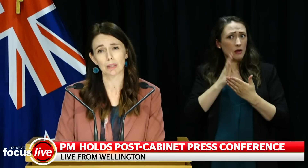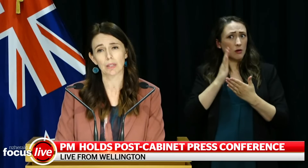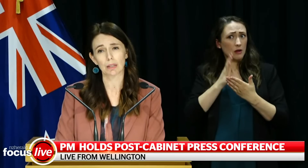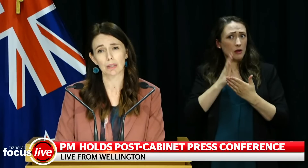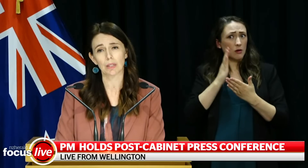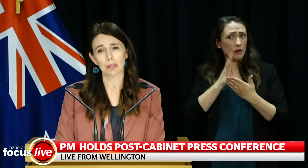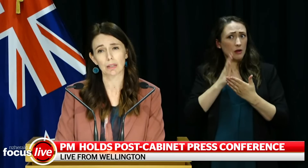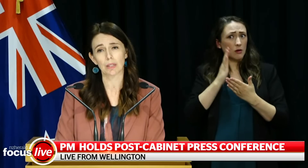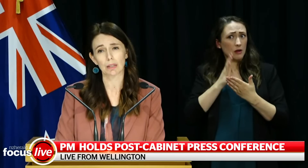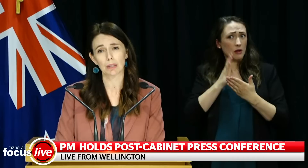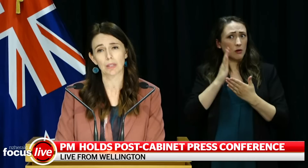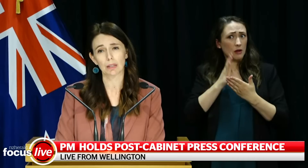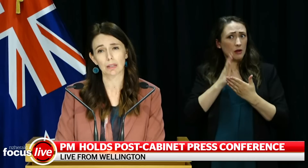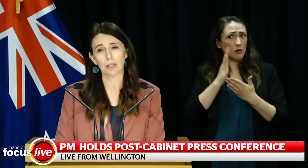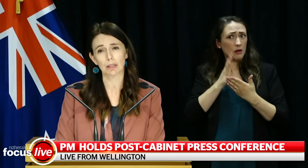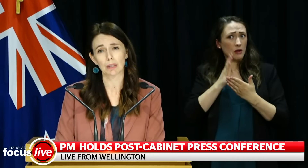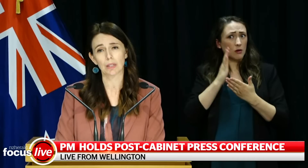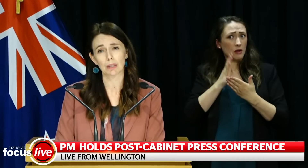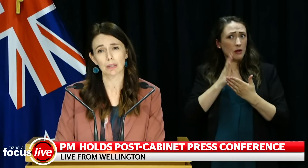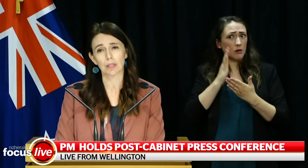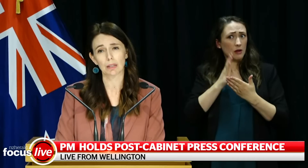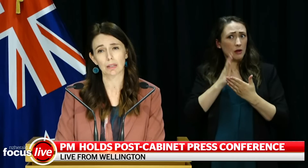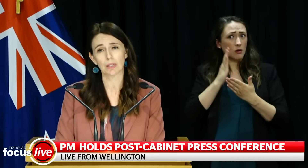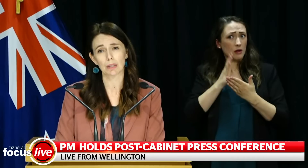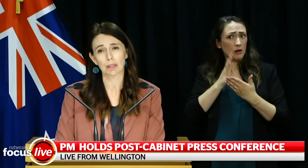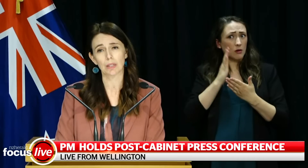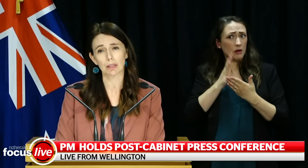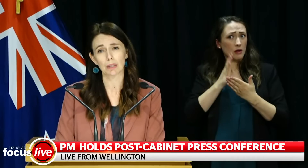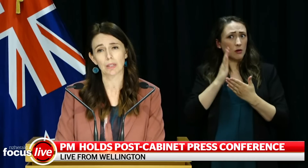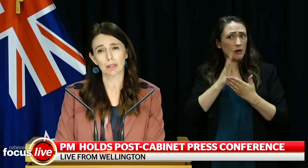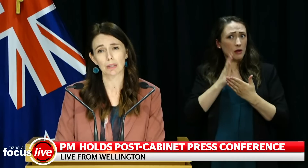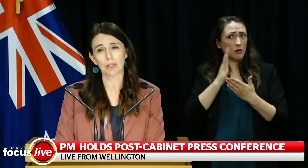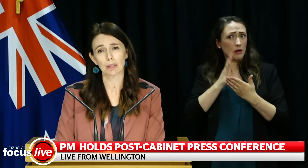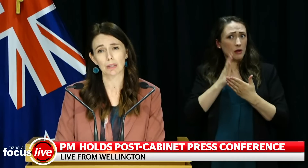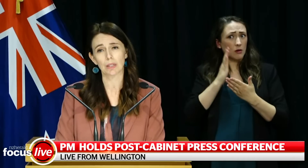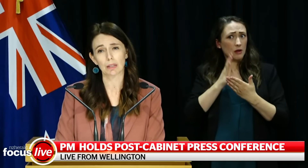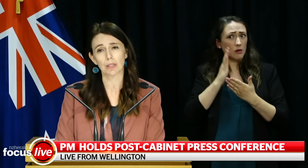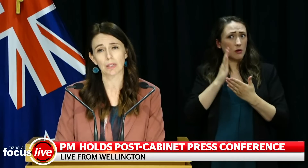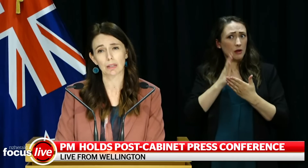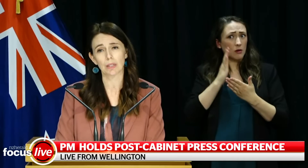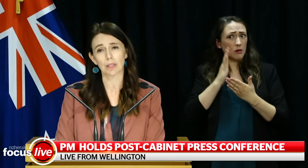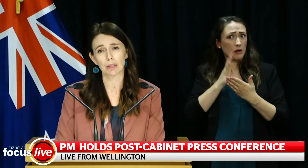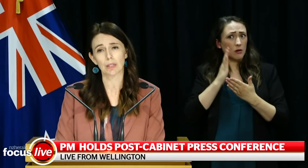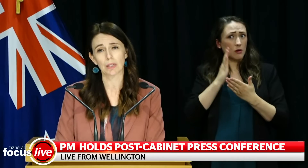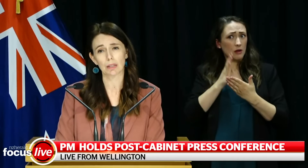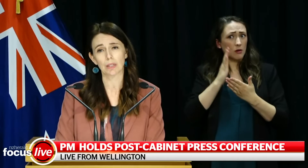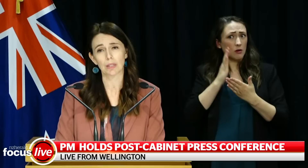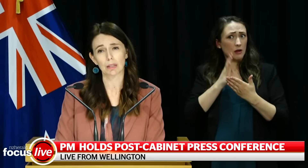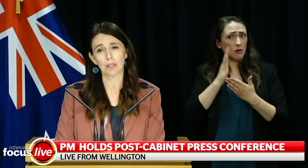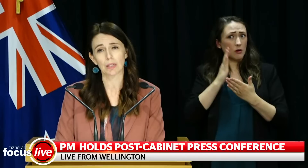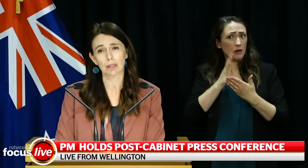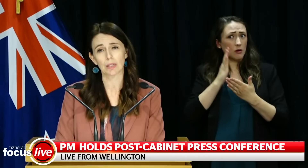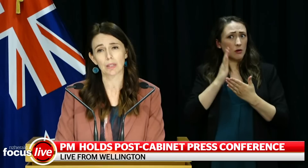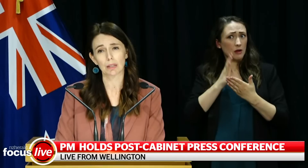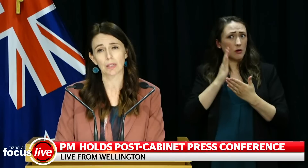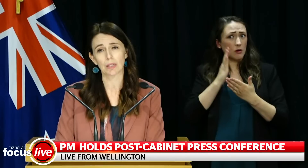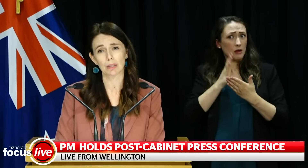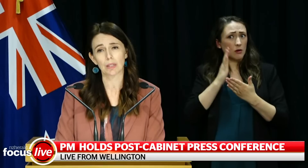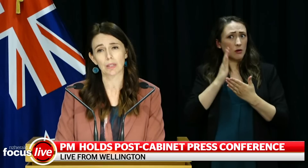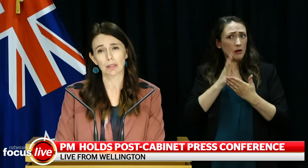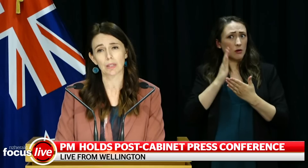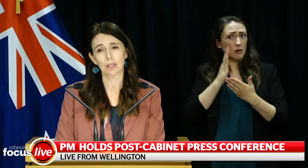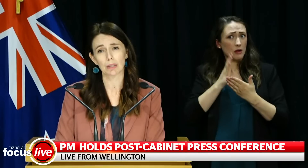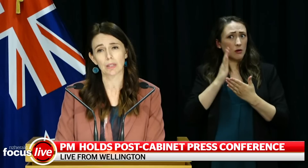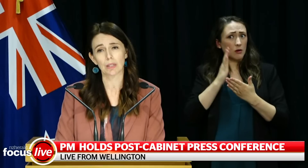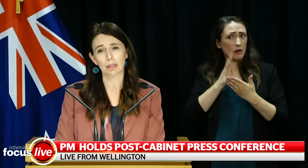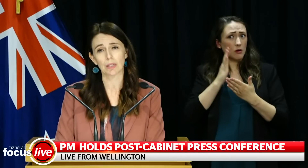and in particular whether the increase to the immigration quota might be of concern to New Zealand? Well, look, it's actually,